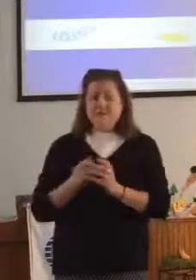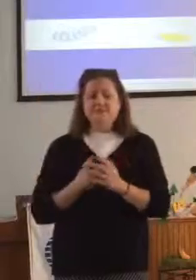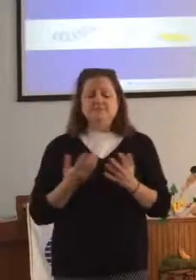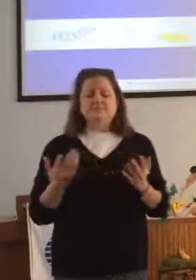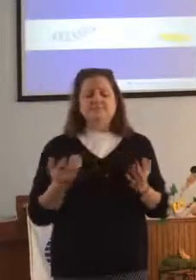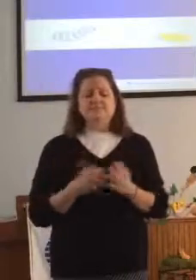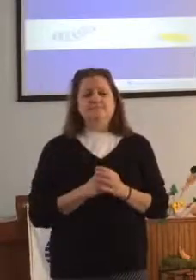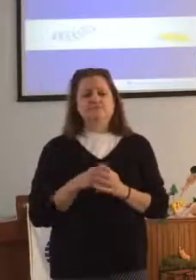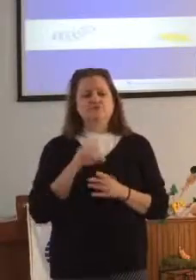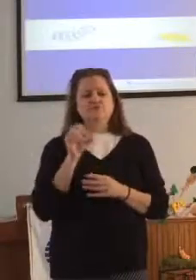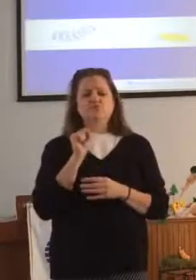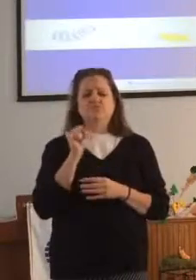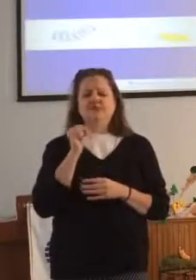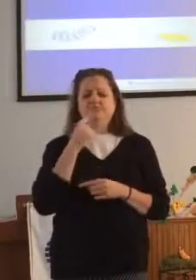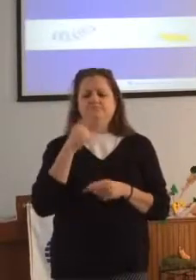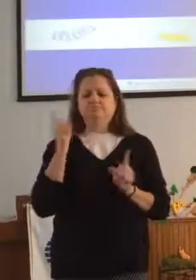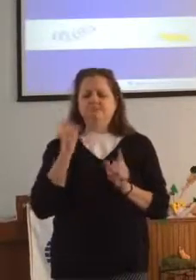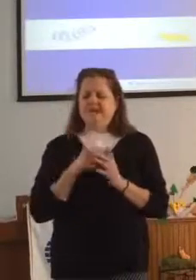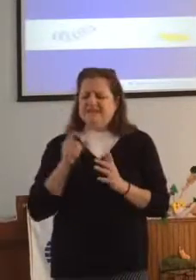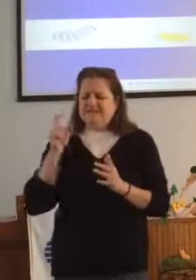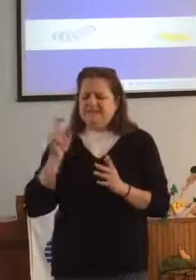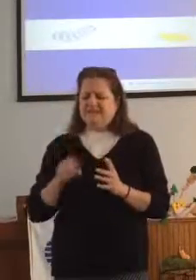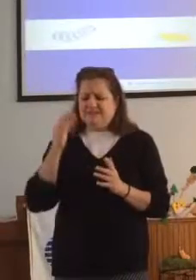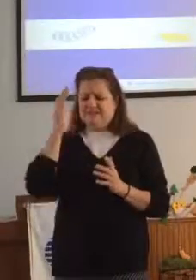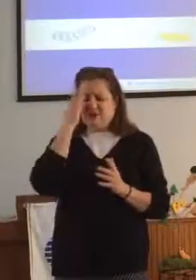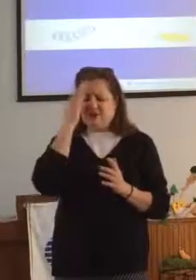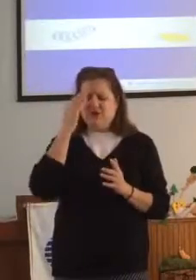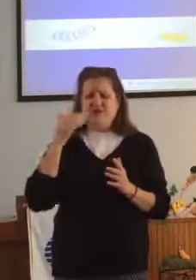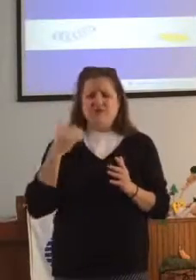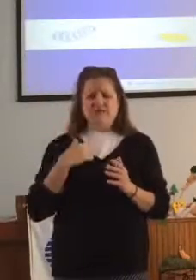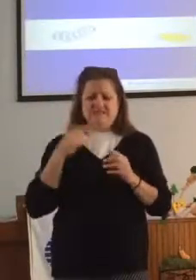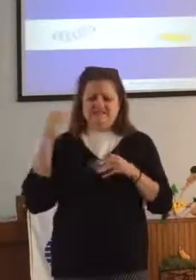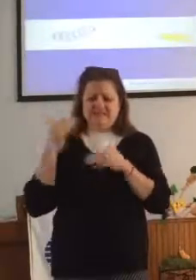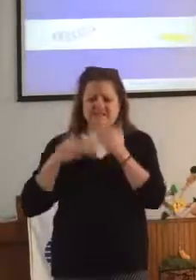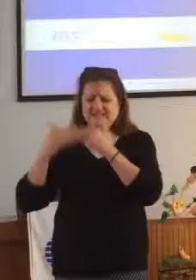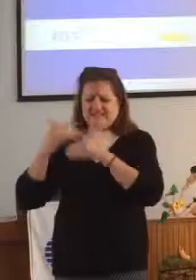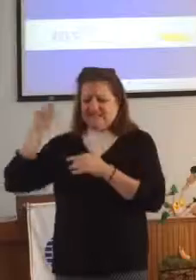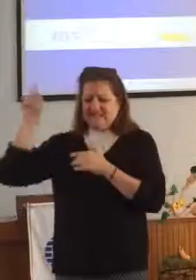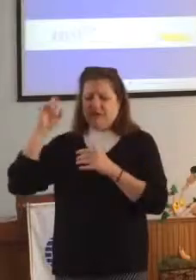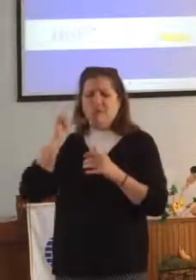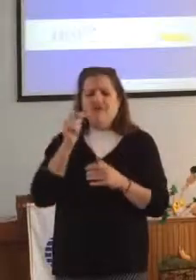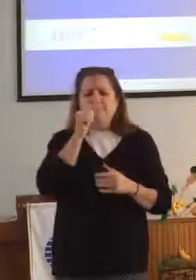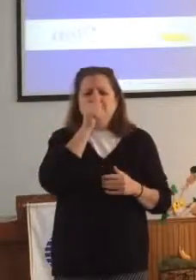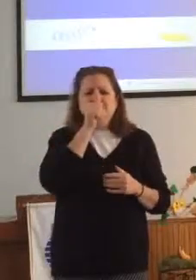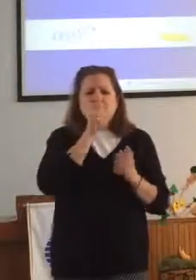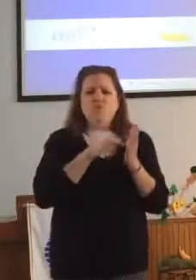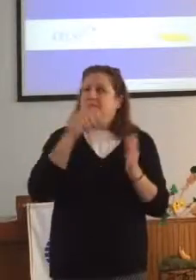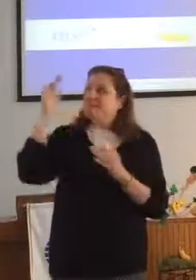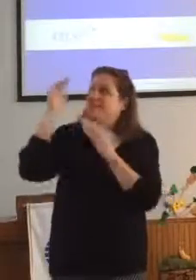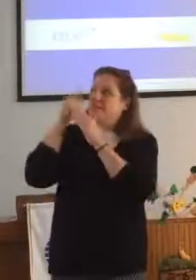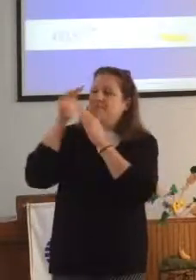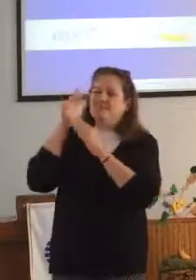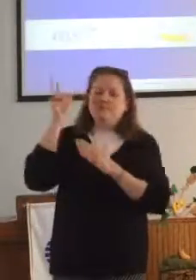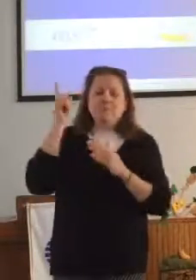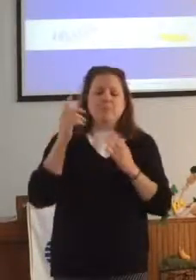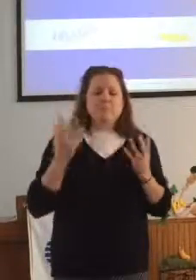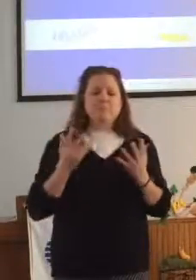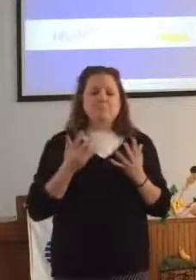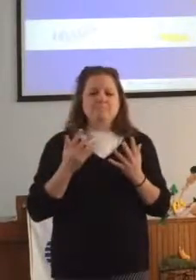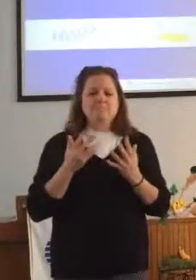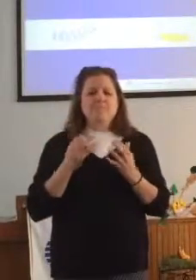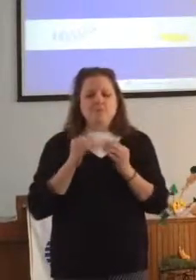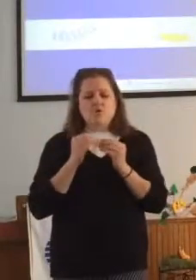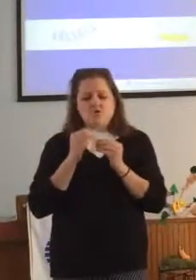Finally, Stripe announced, "I've got to know. I must go and find out the secret of the top." And more